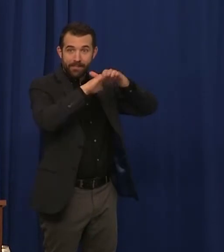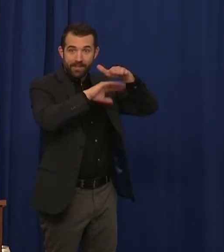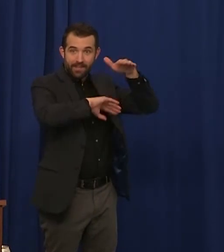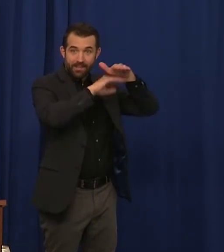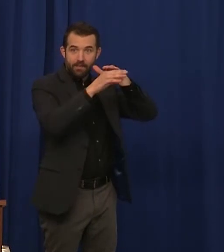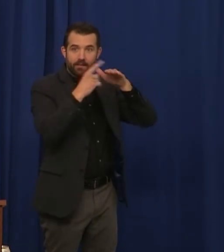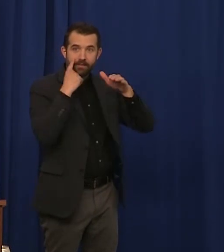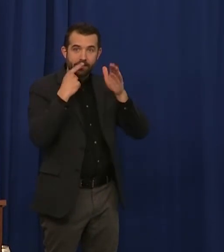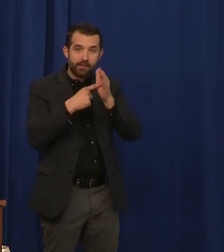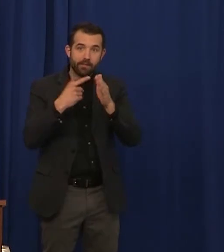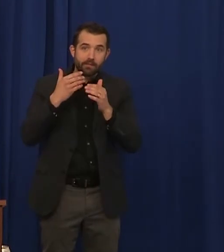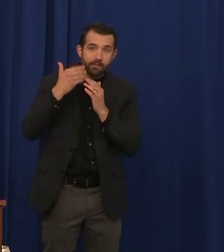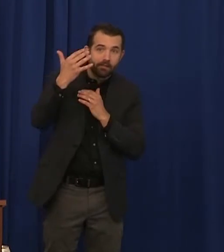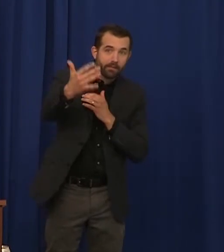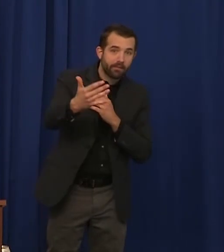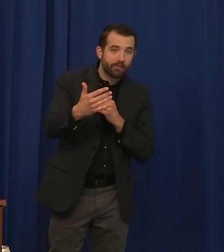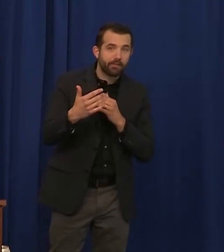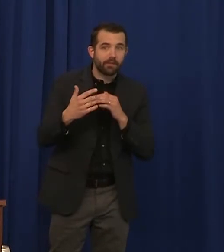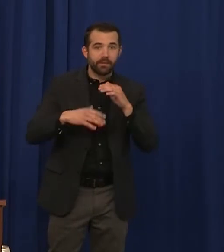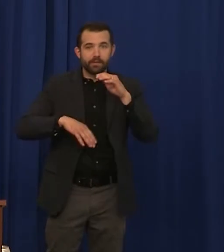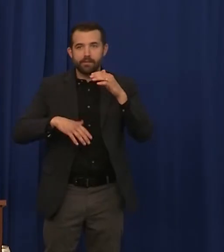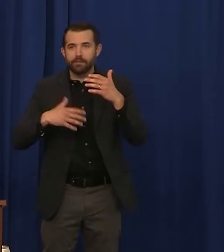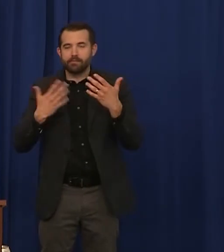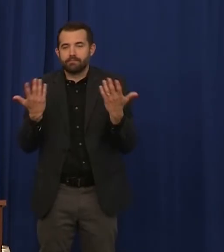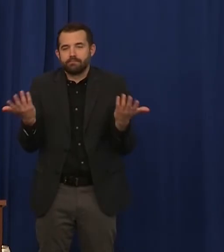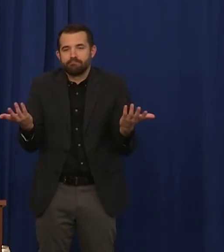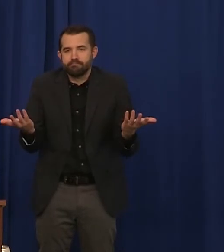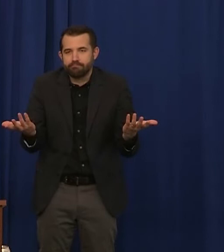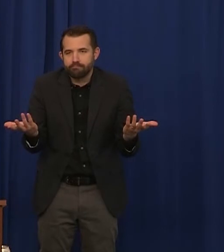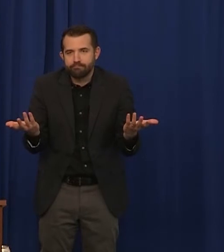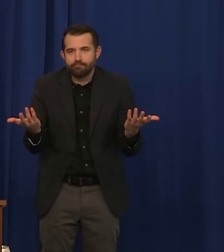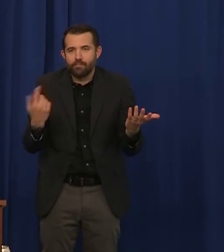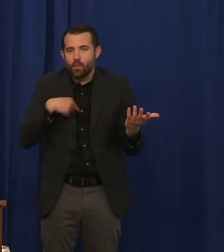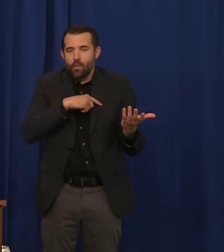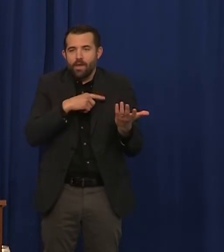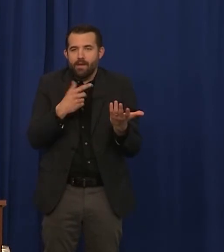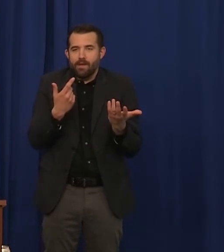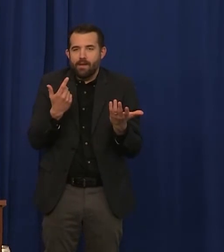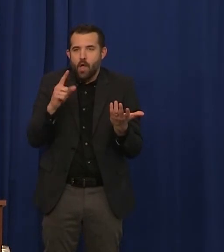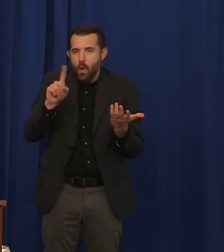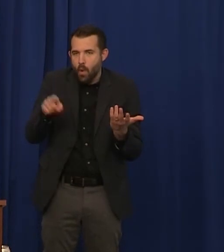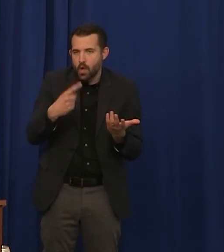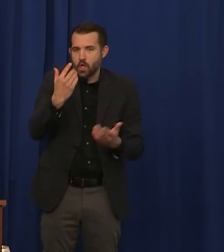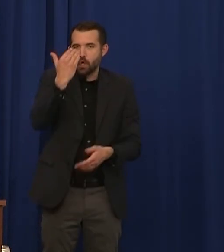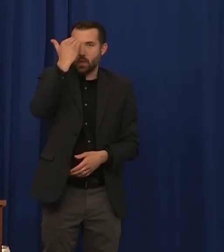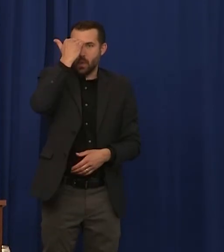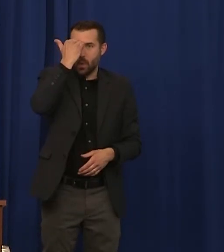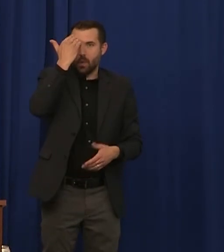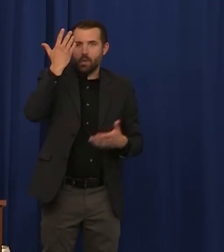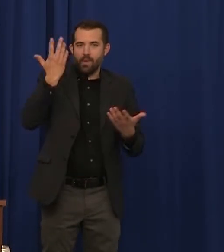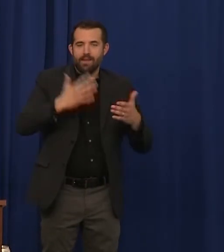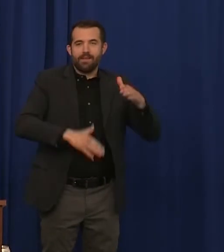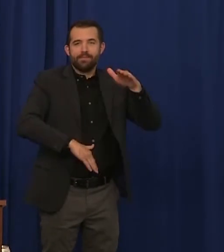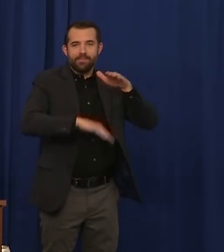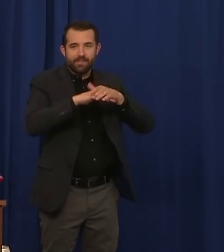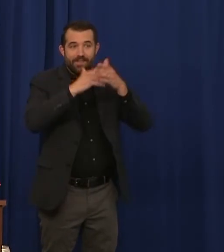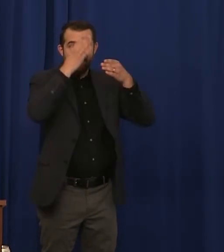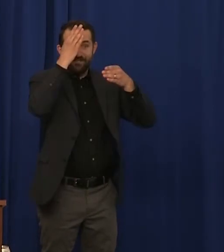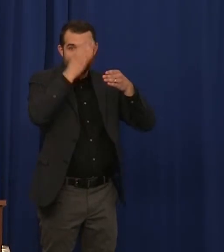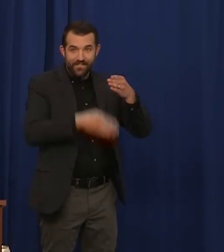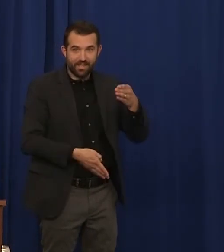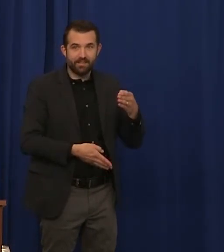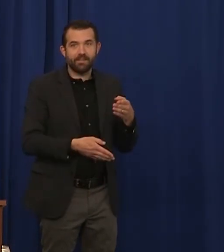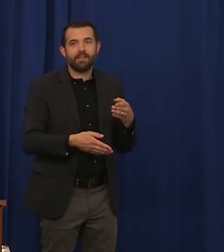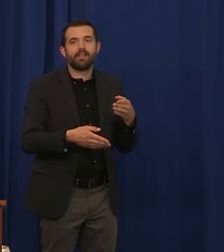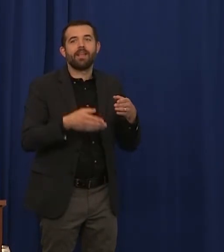Because the other thing I know about outbreaks is that we only really know that we've been at the peak when we look back